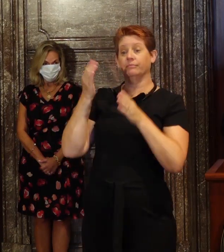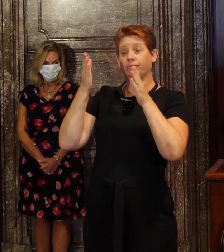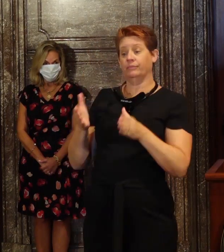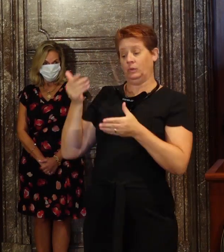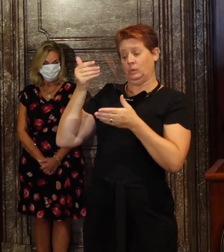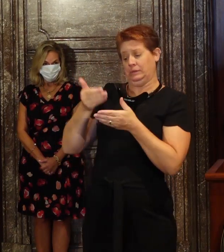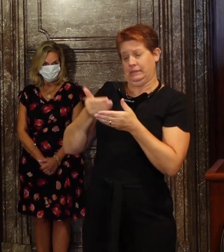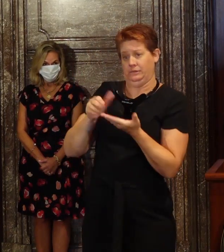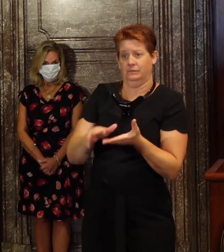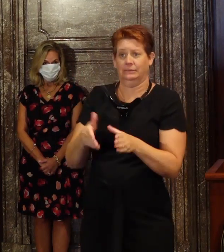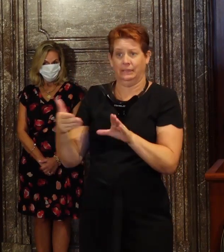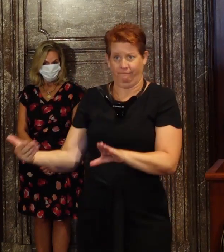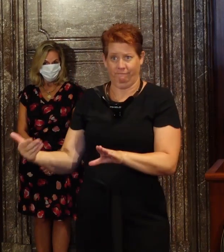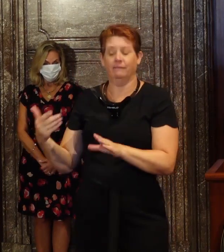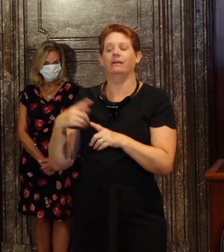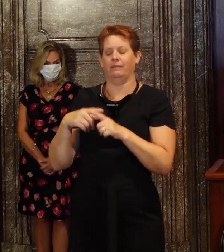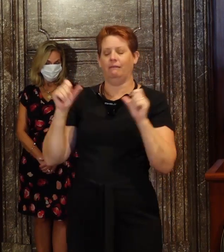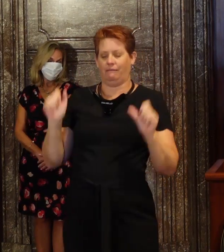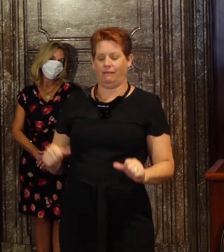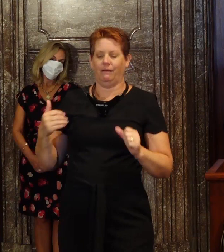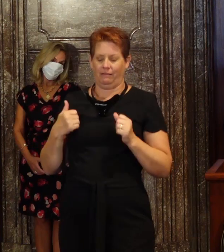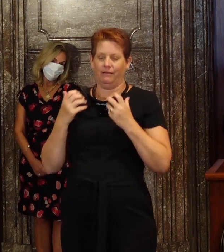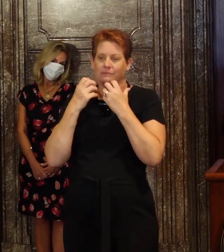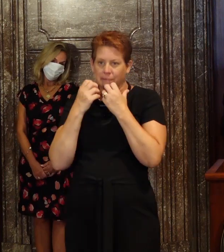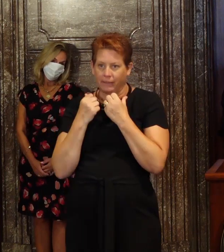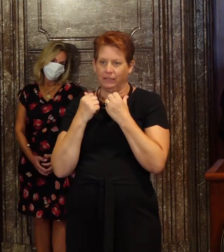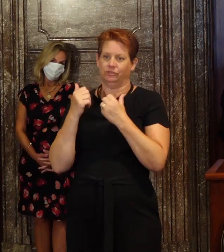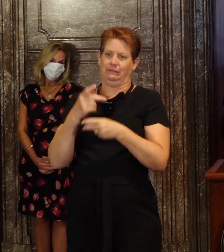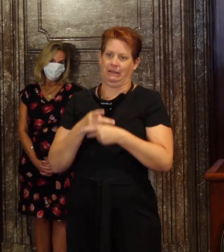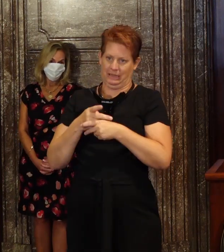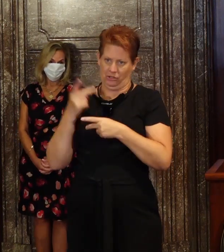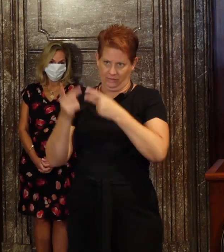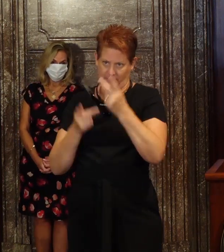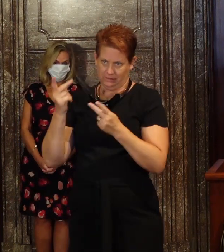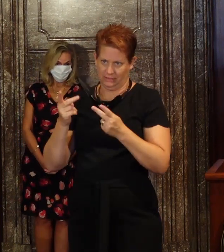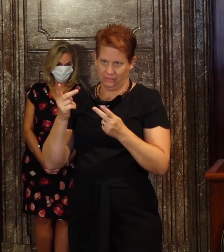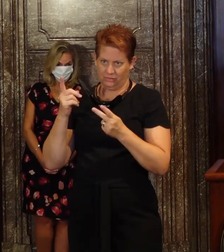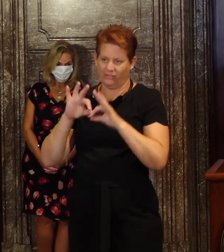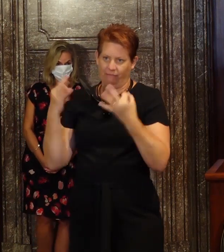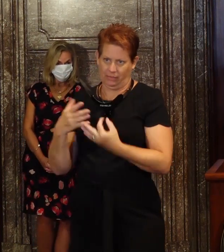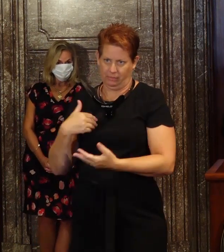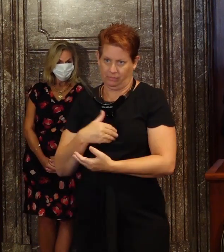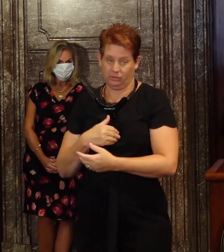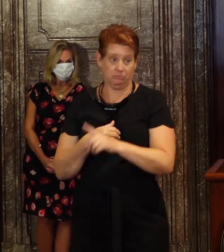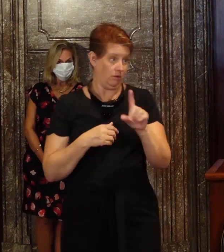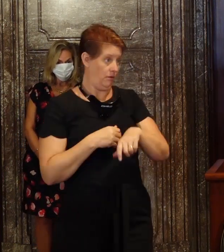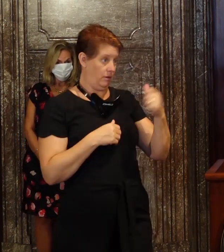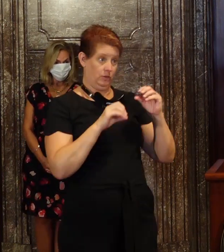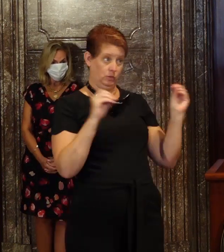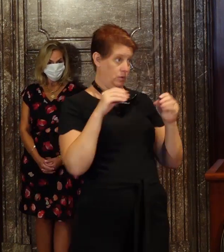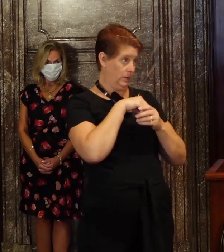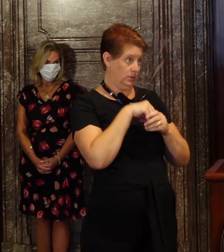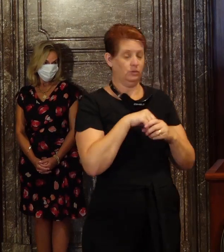of life is entitled to compassionate care visit from family members. But not for other patients? No indoor visits?